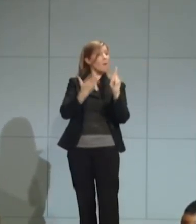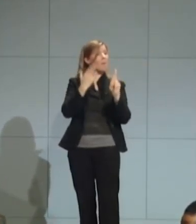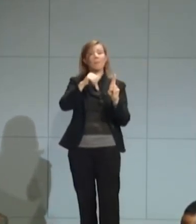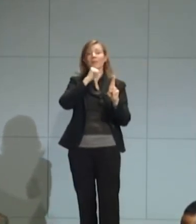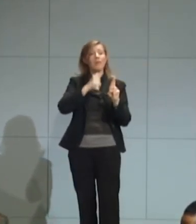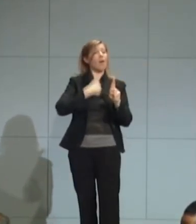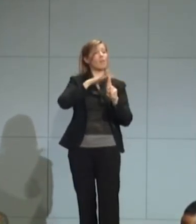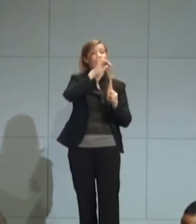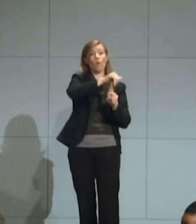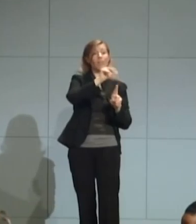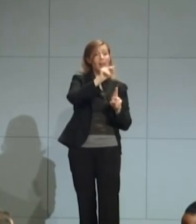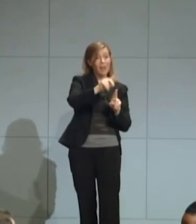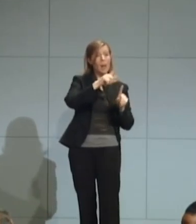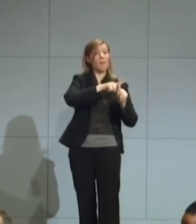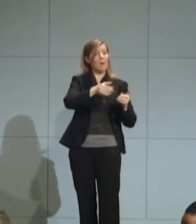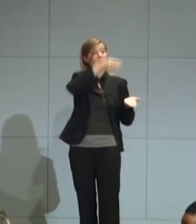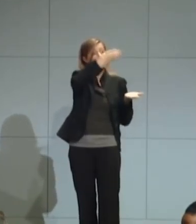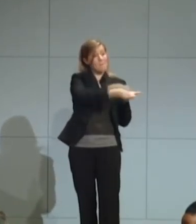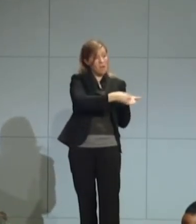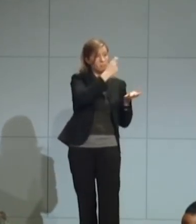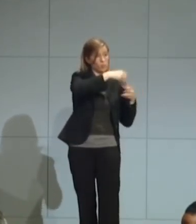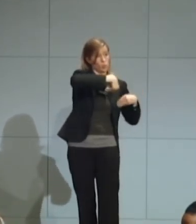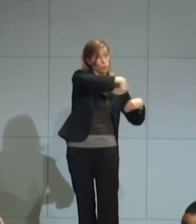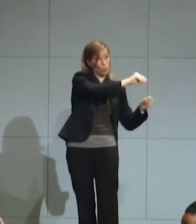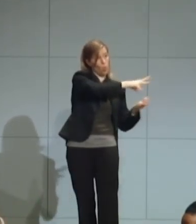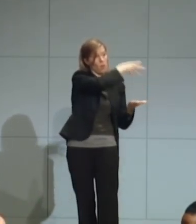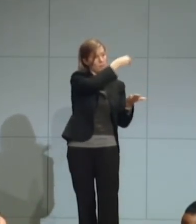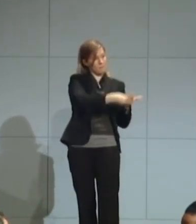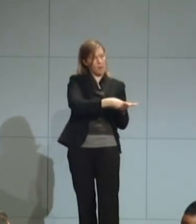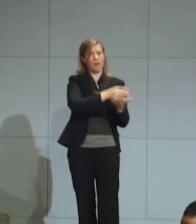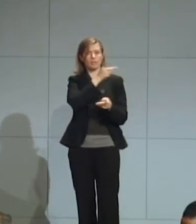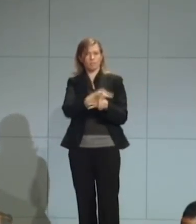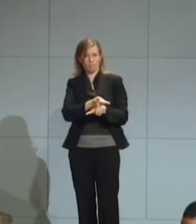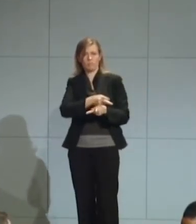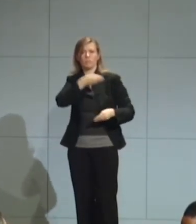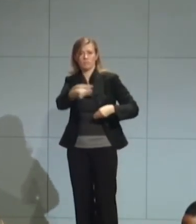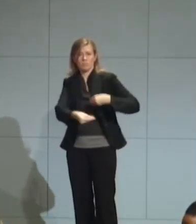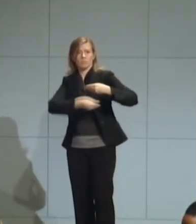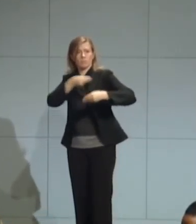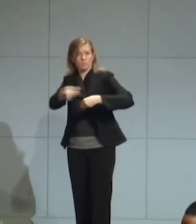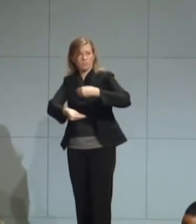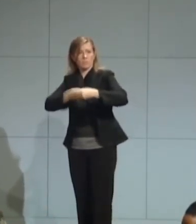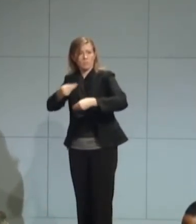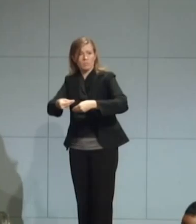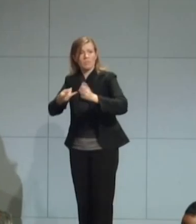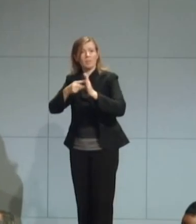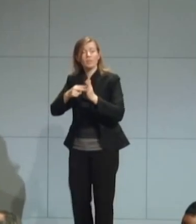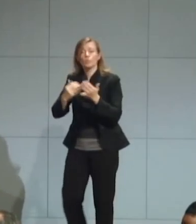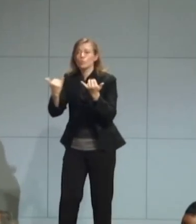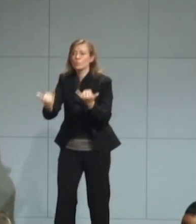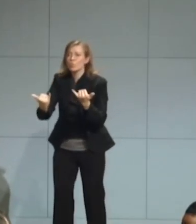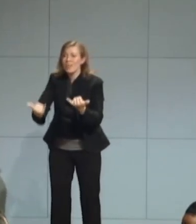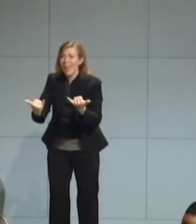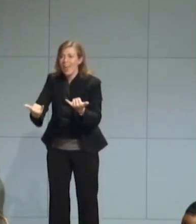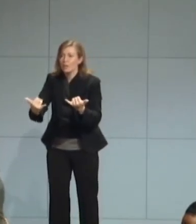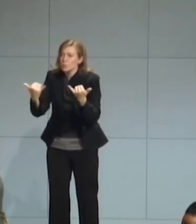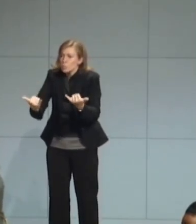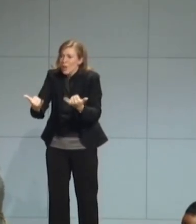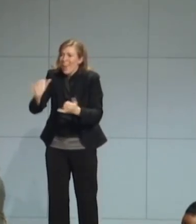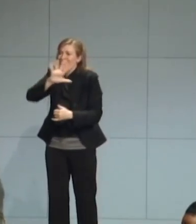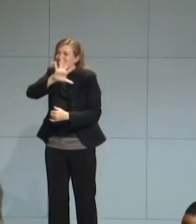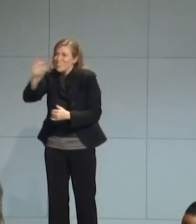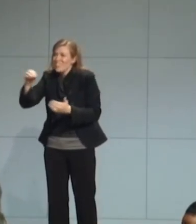become no longer the special favorite of the laws, but to take his place as a mere citizen, right? Now, keeping